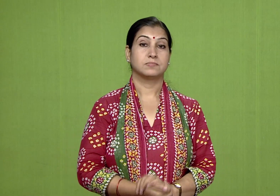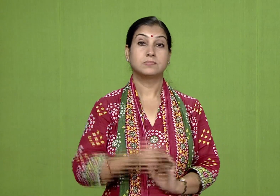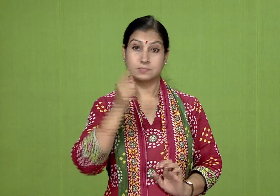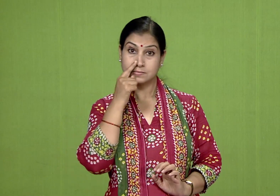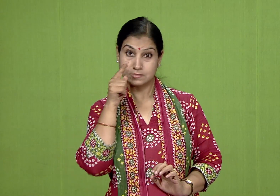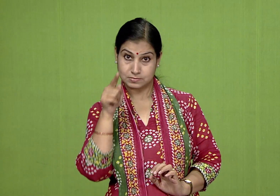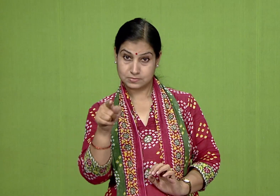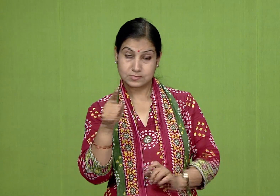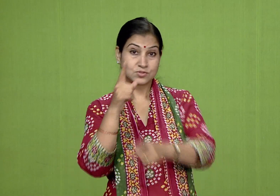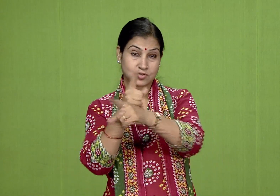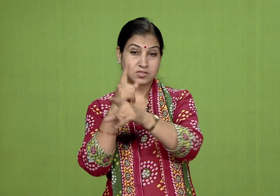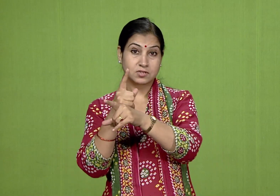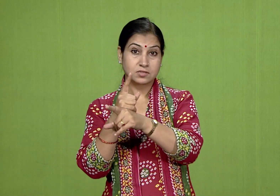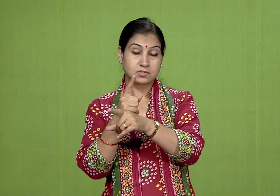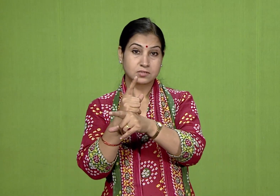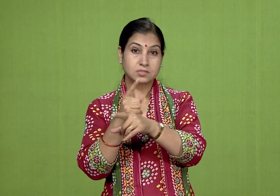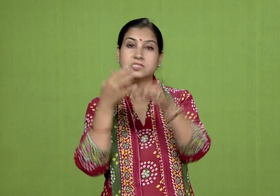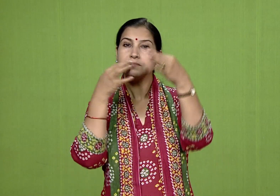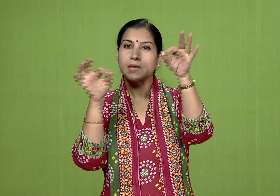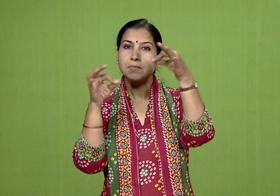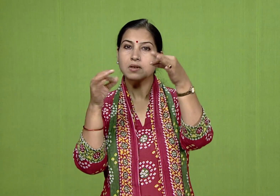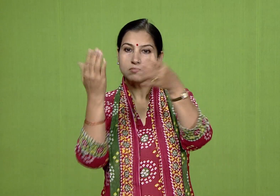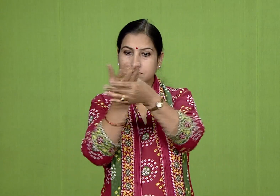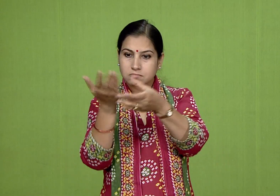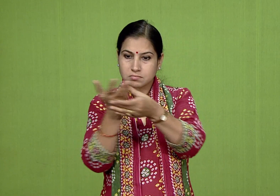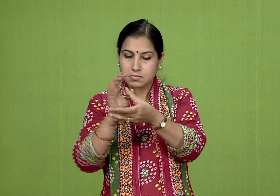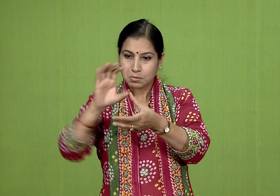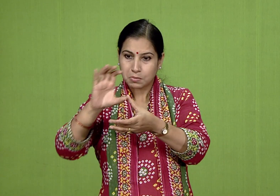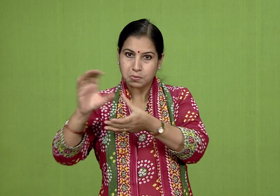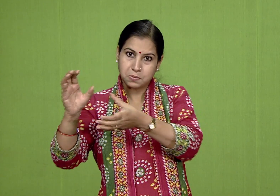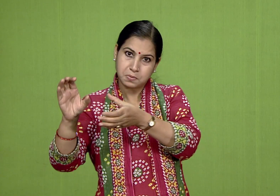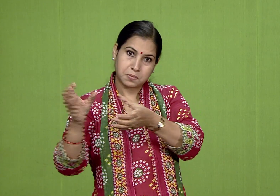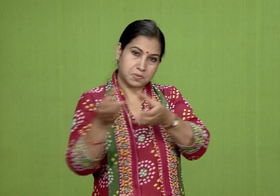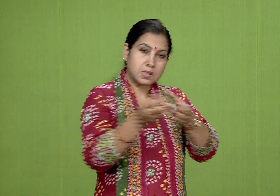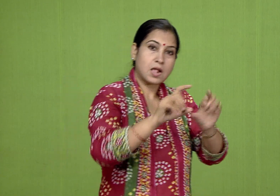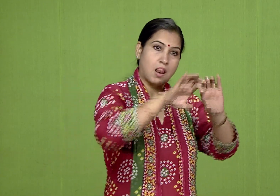she brought a bunch of papers in her hand to the class.